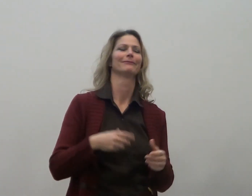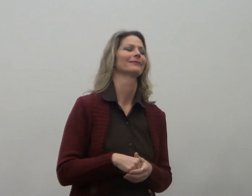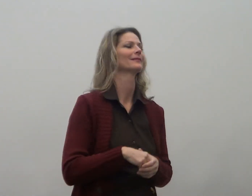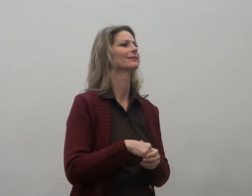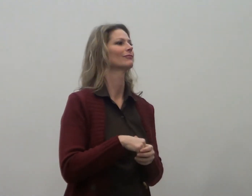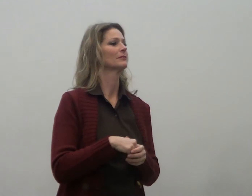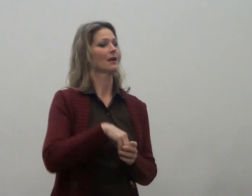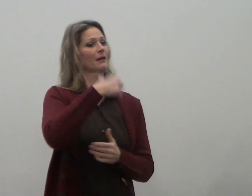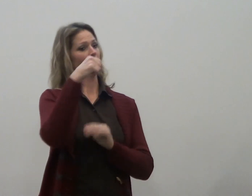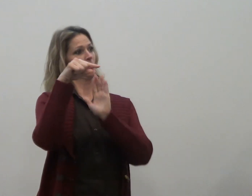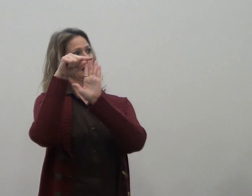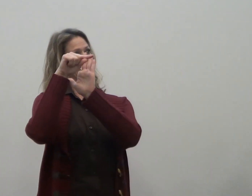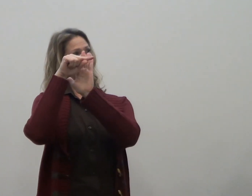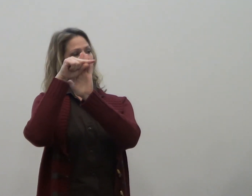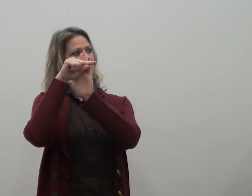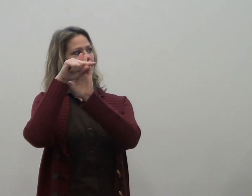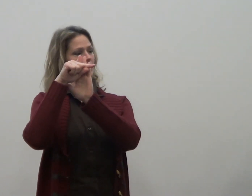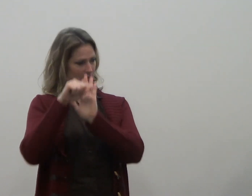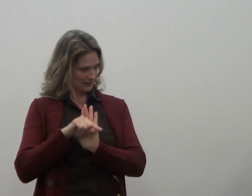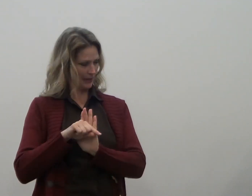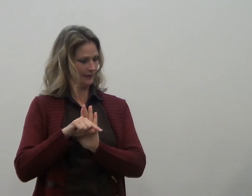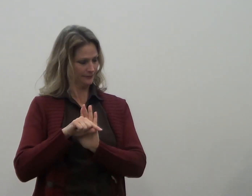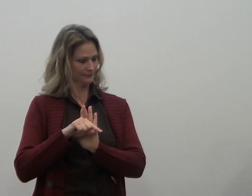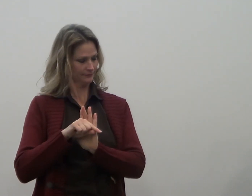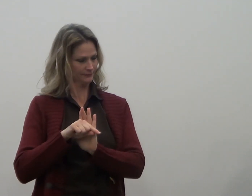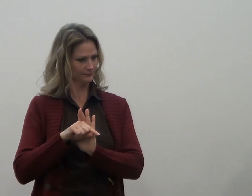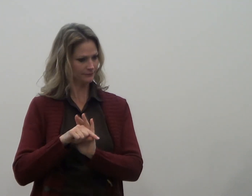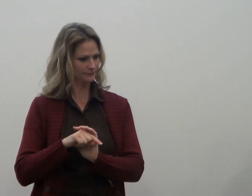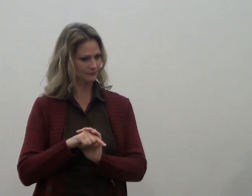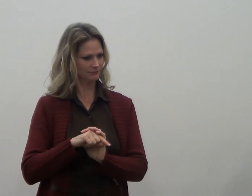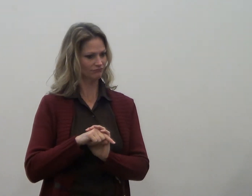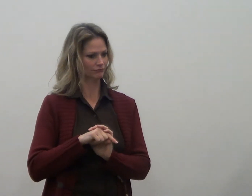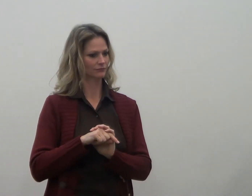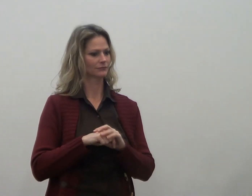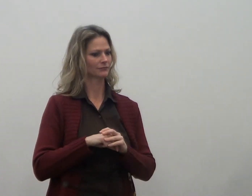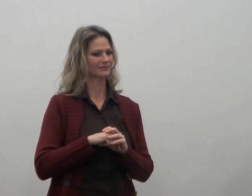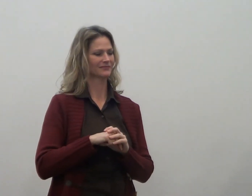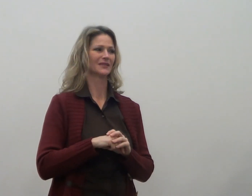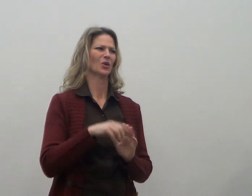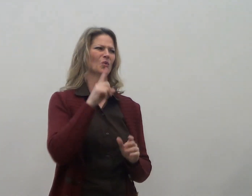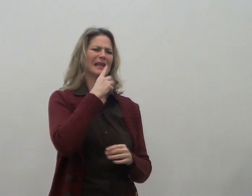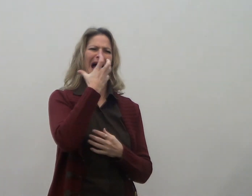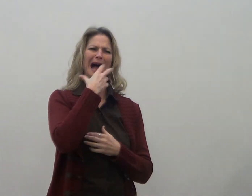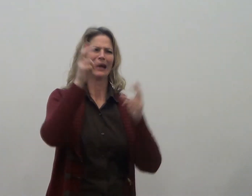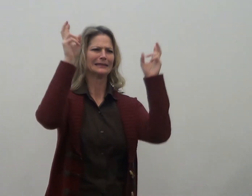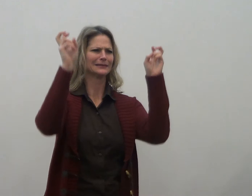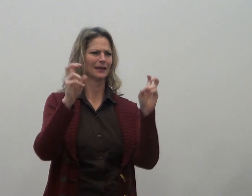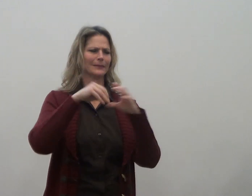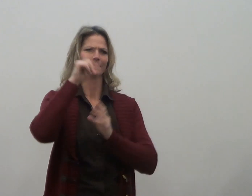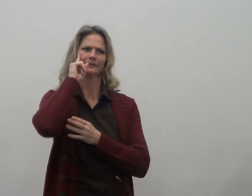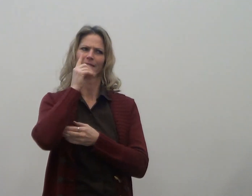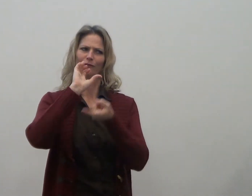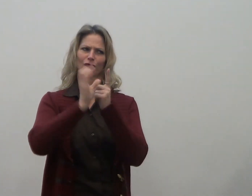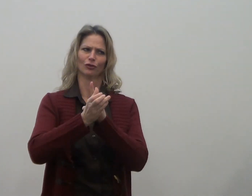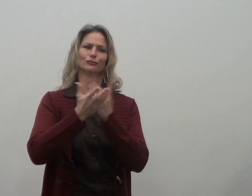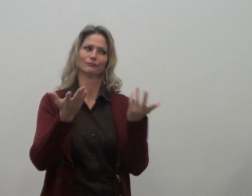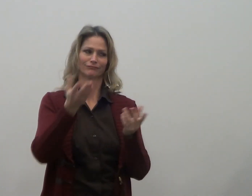of, another con that is like a really big one, and it's really controversial in deaf culture. And that's because if